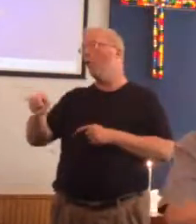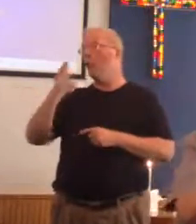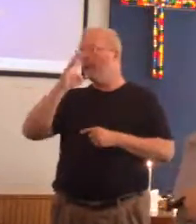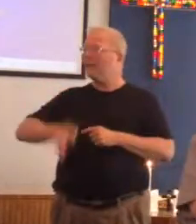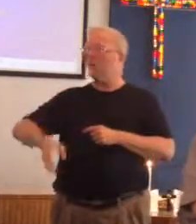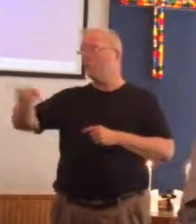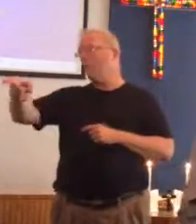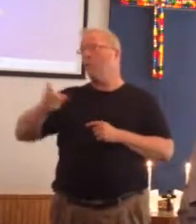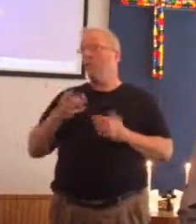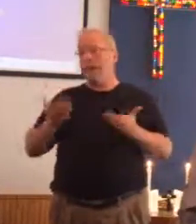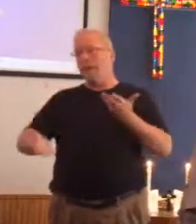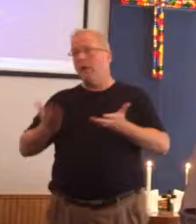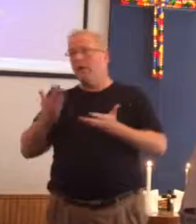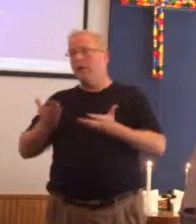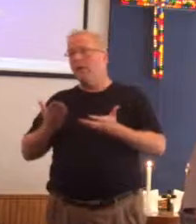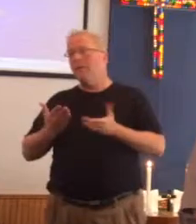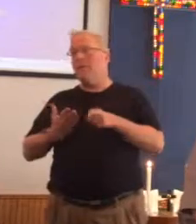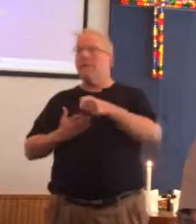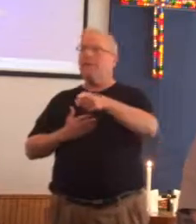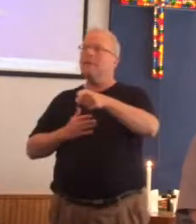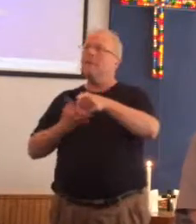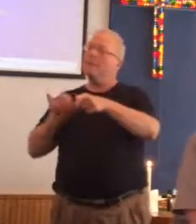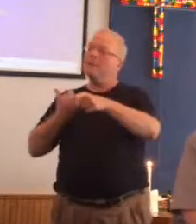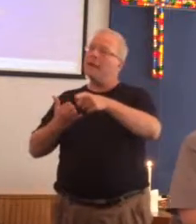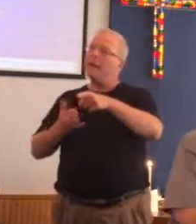for people who have helped us.